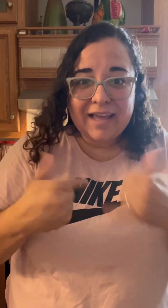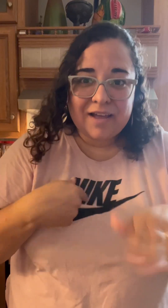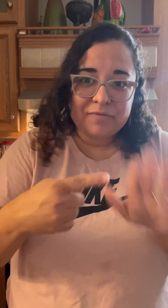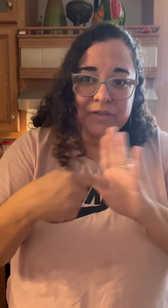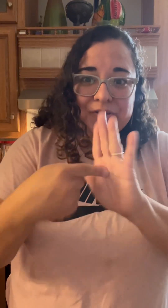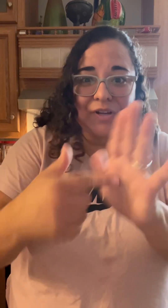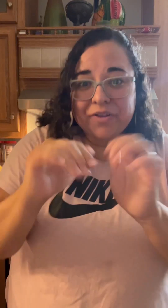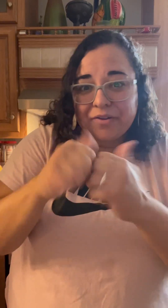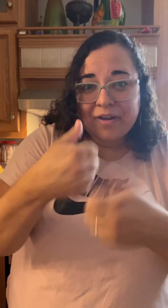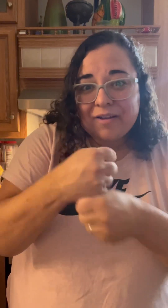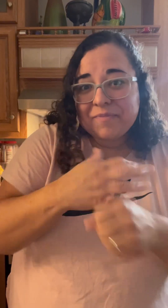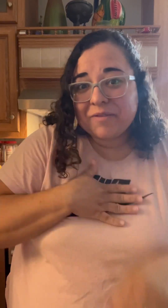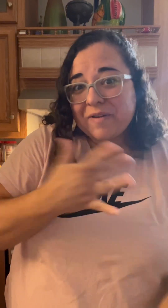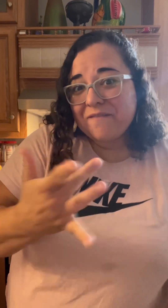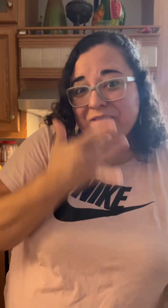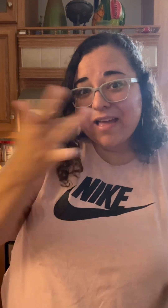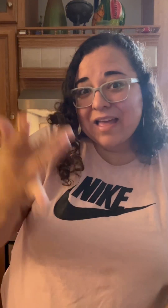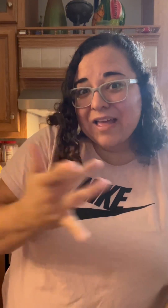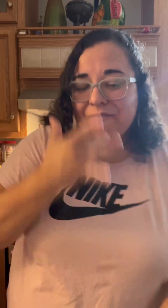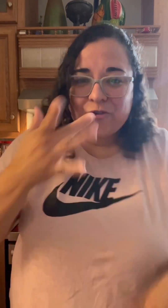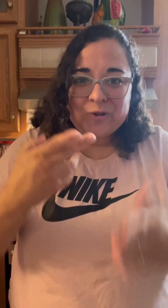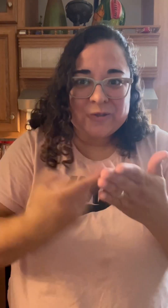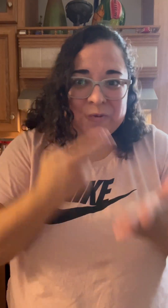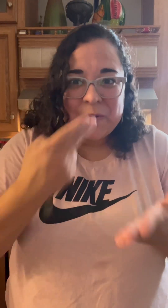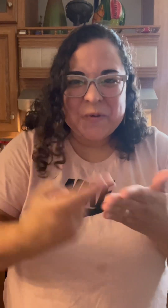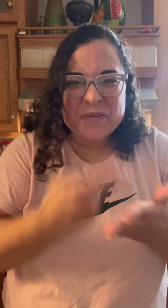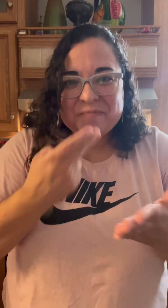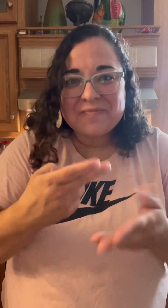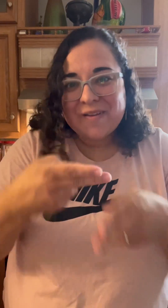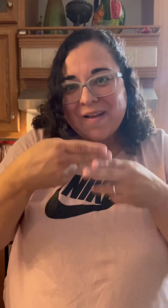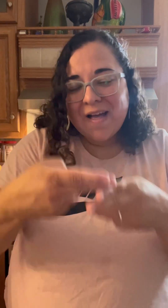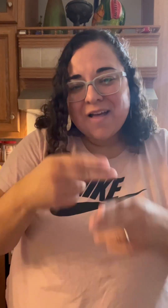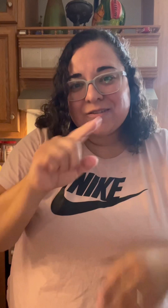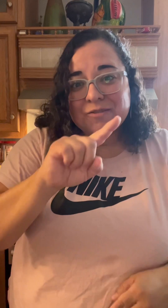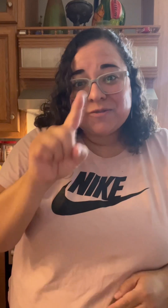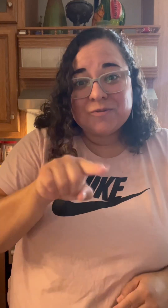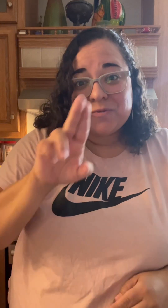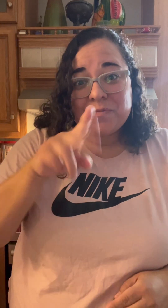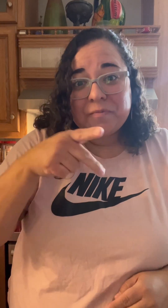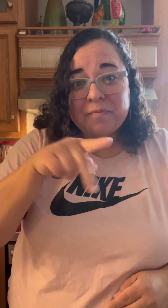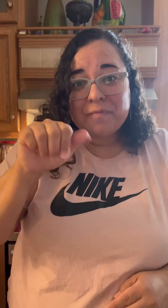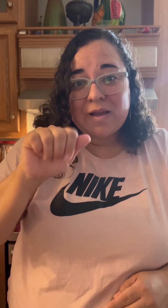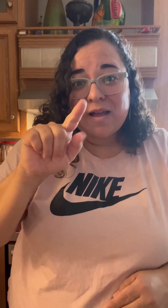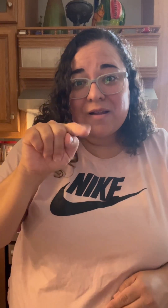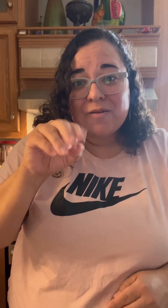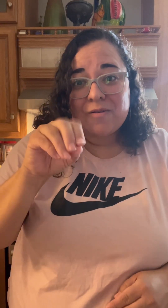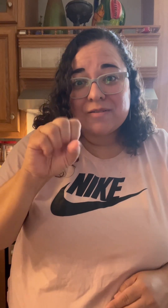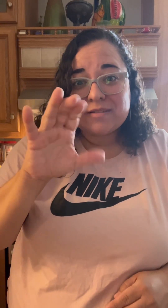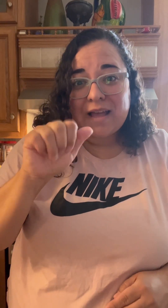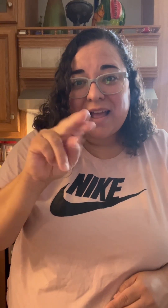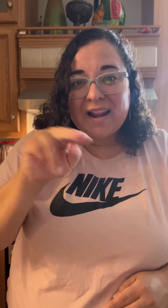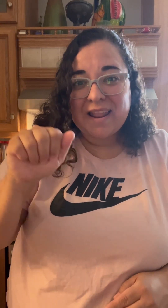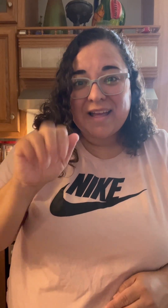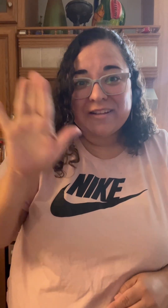Hey everyone, today I'm going to show you how to make my favorite soup. It's called zuppa